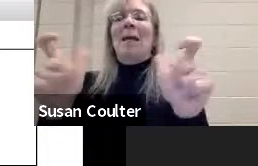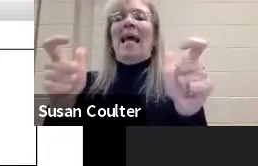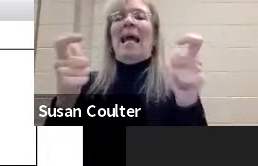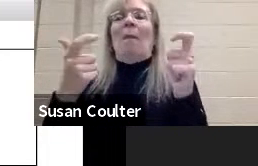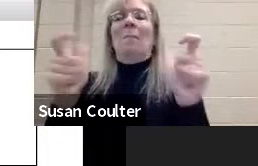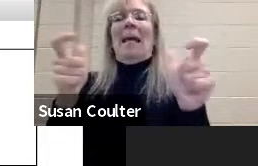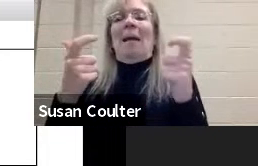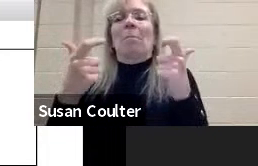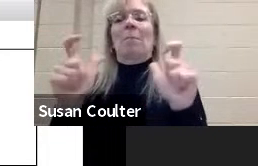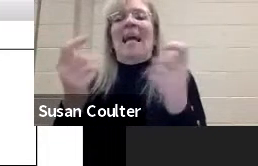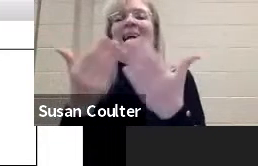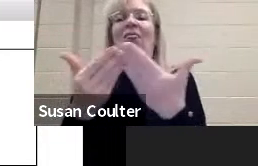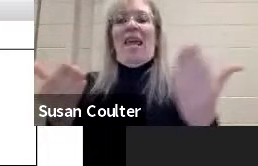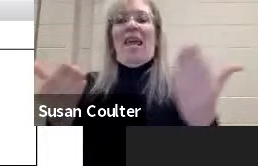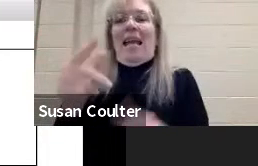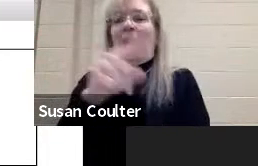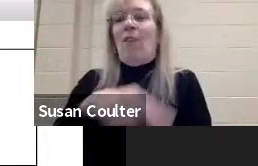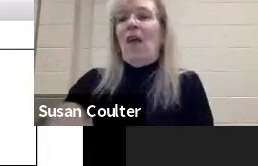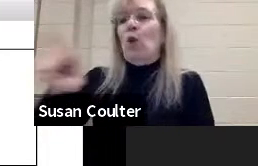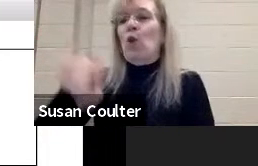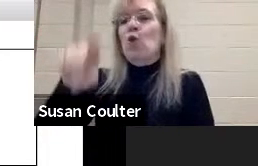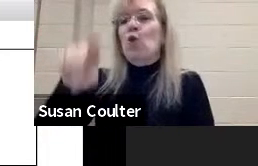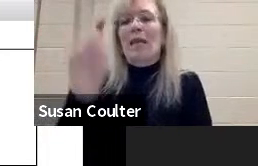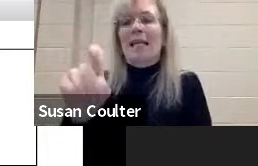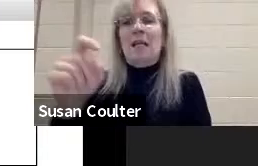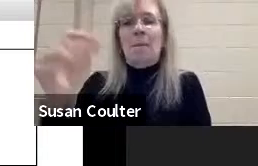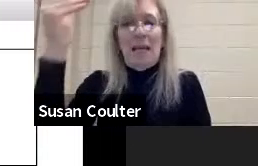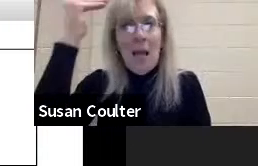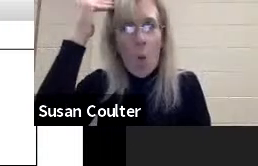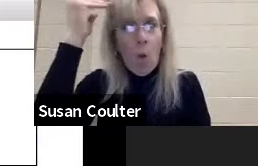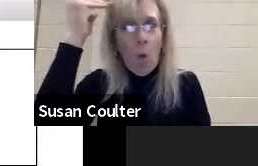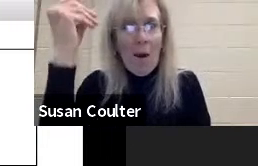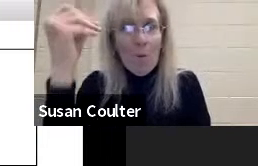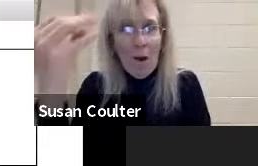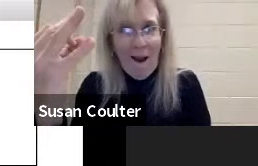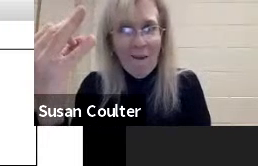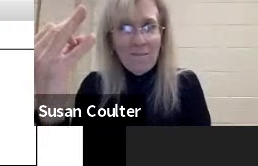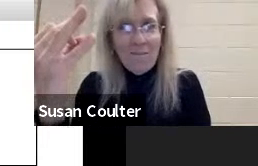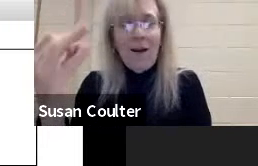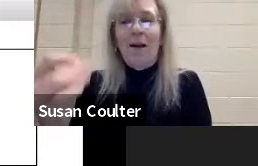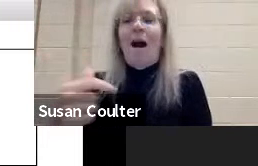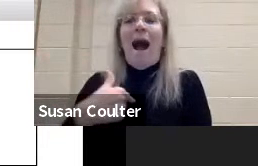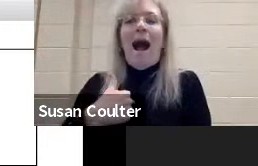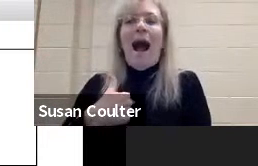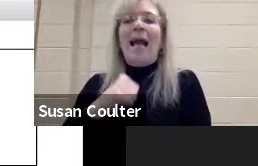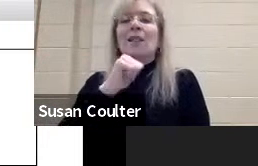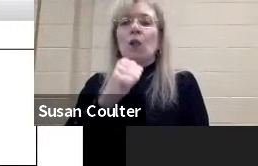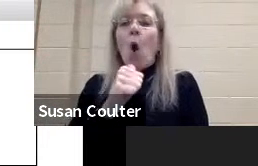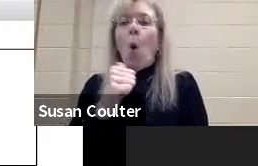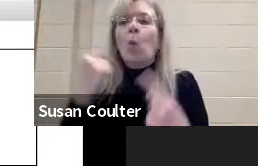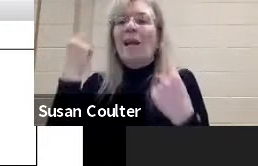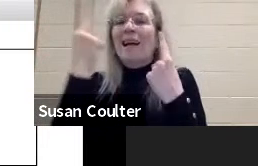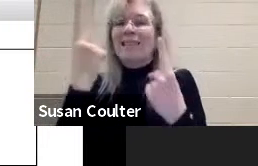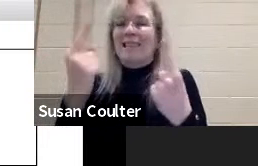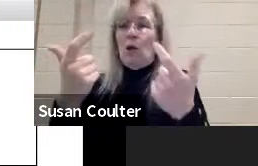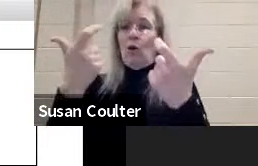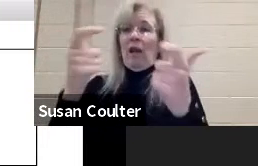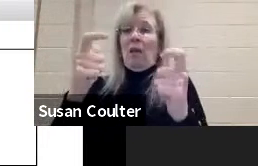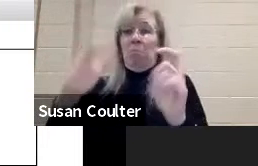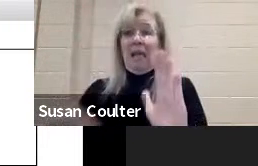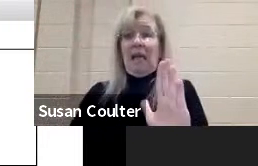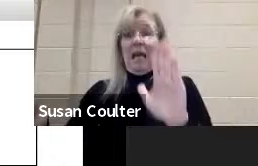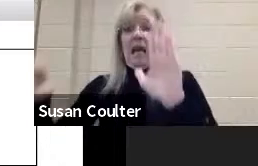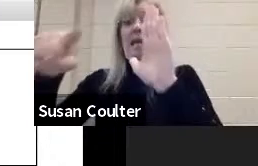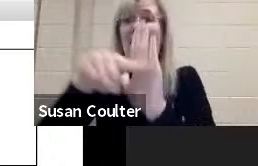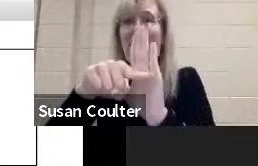A big thing that you need to be aware of. I don't consider